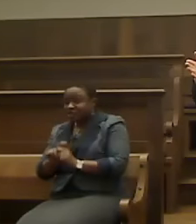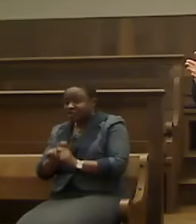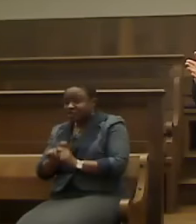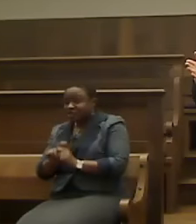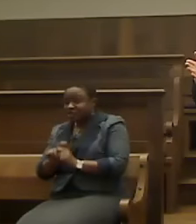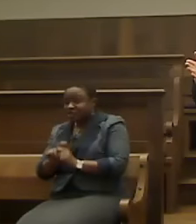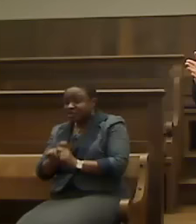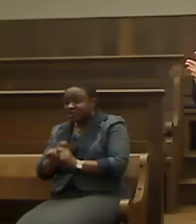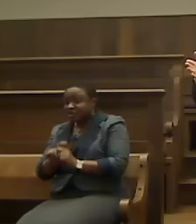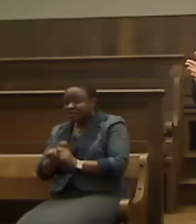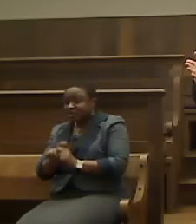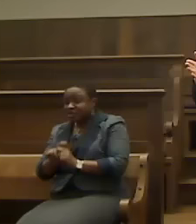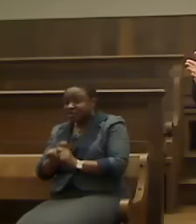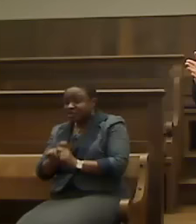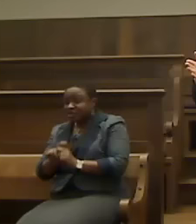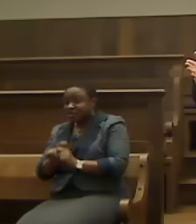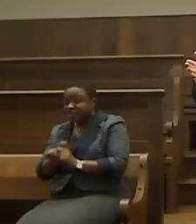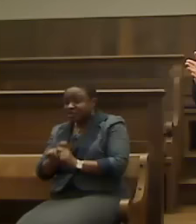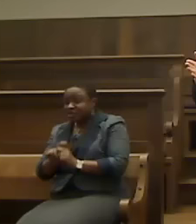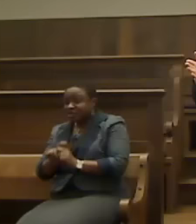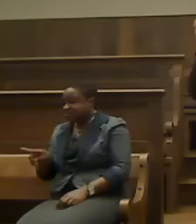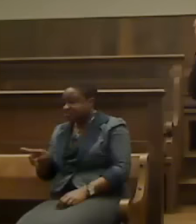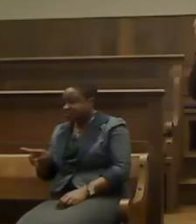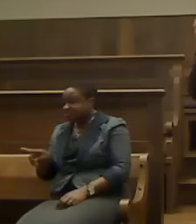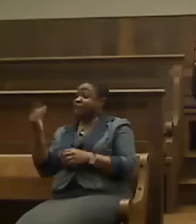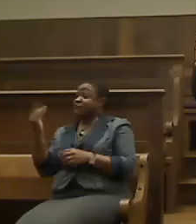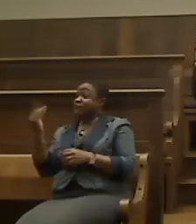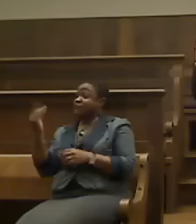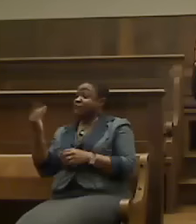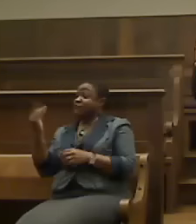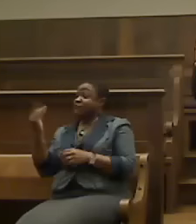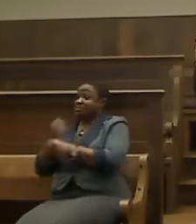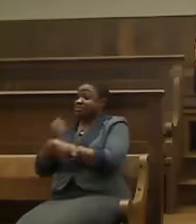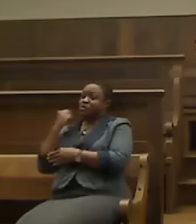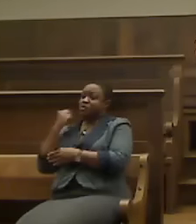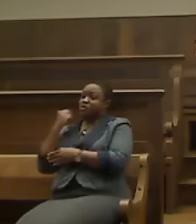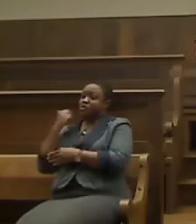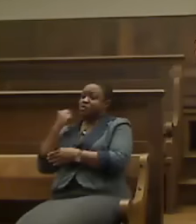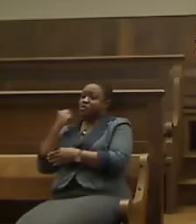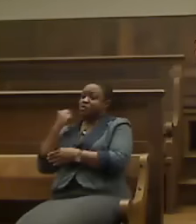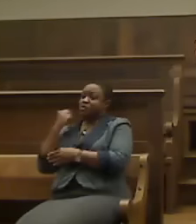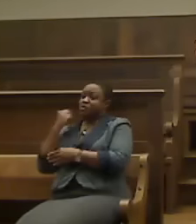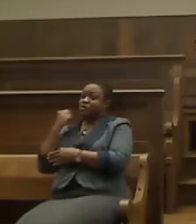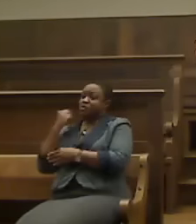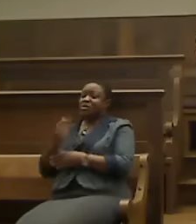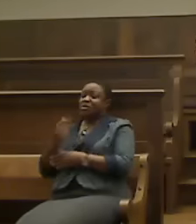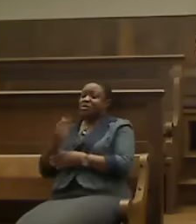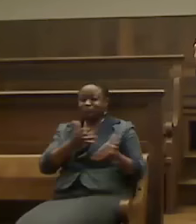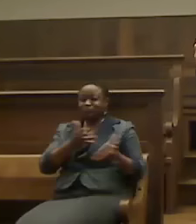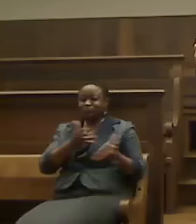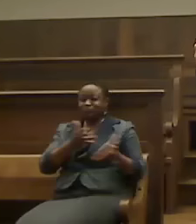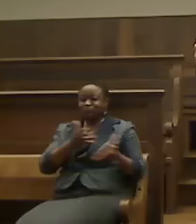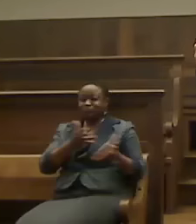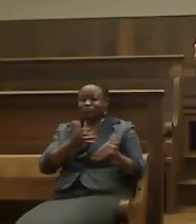Absolutely sure. Because 14 years before, the one brother that I'd been talking to was always